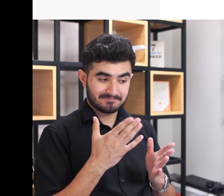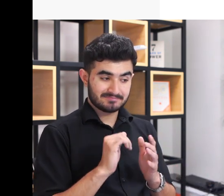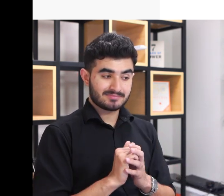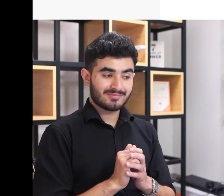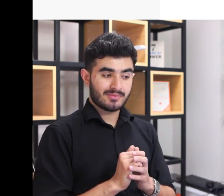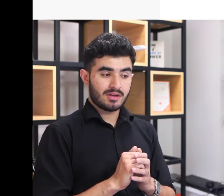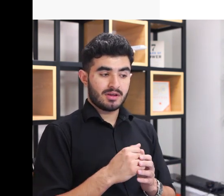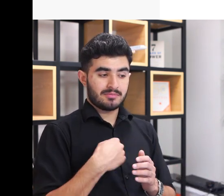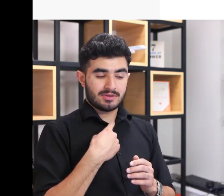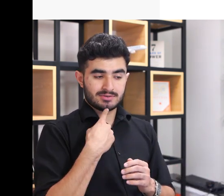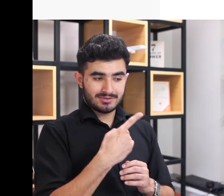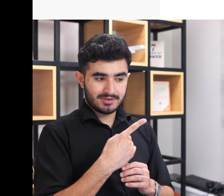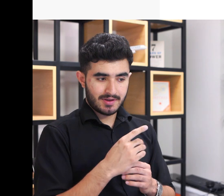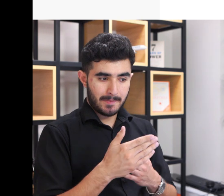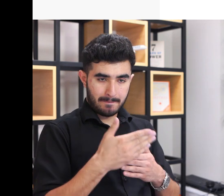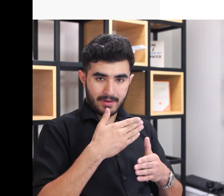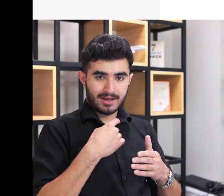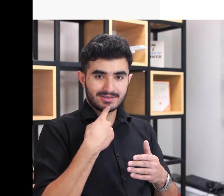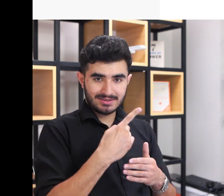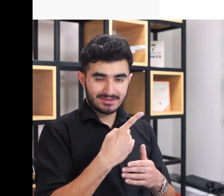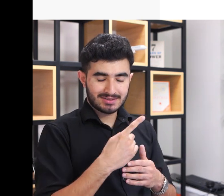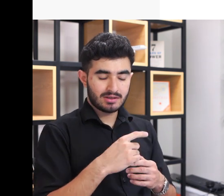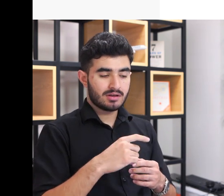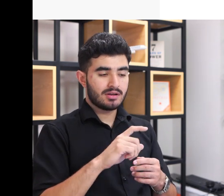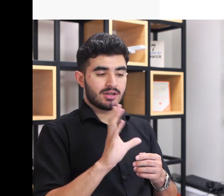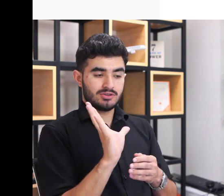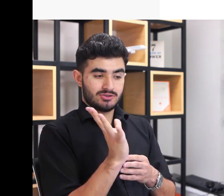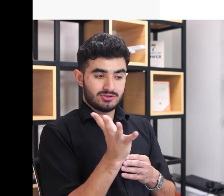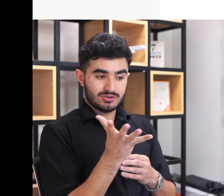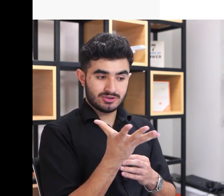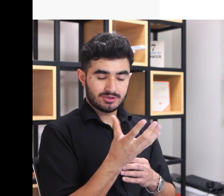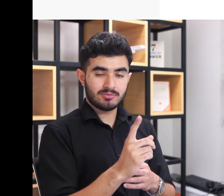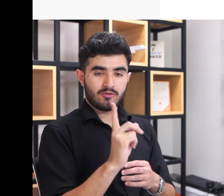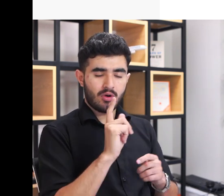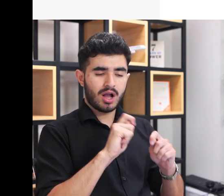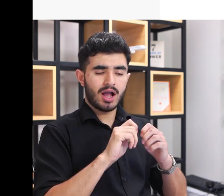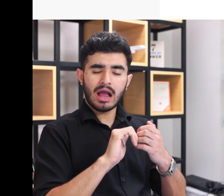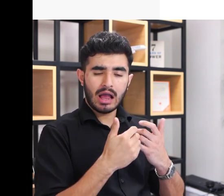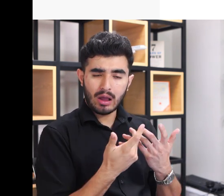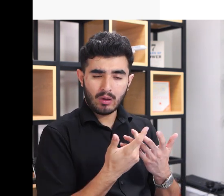Just what I told you. I previously asked, how does a microwave work?